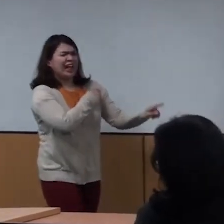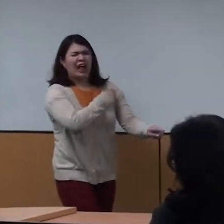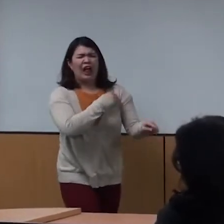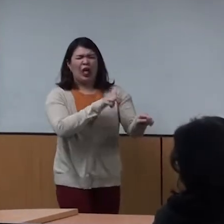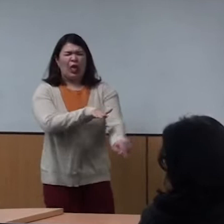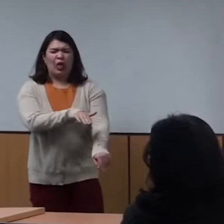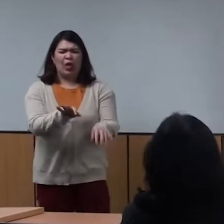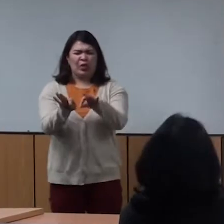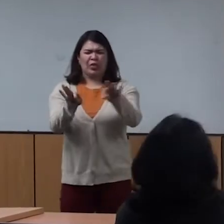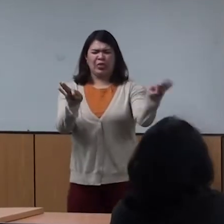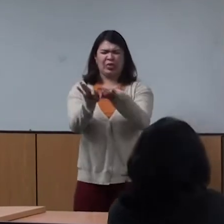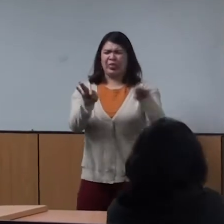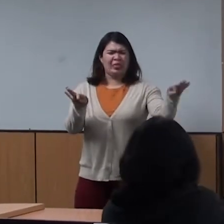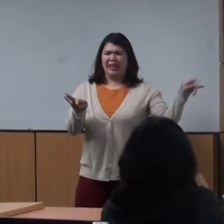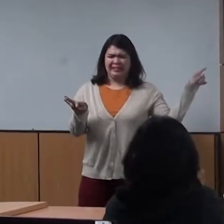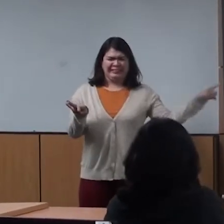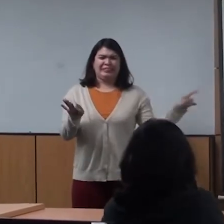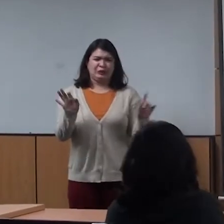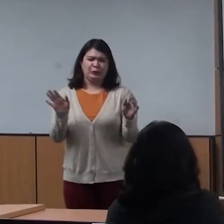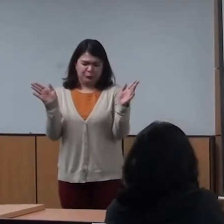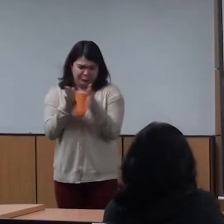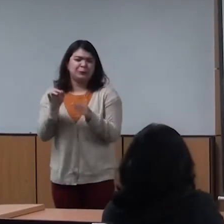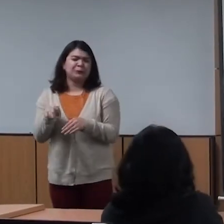long title, but